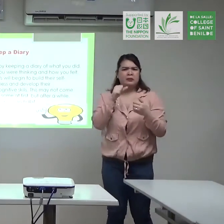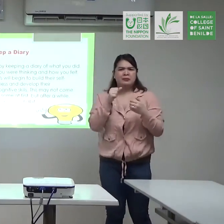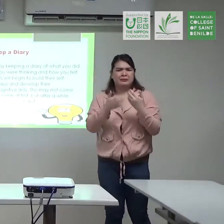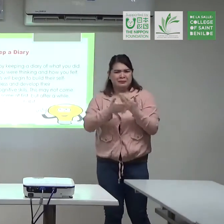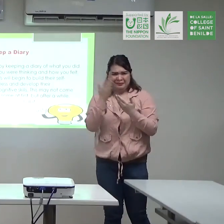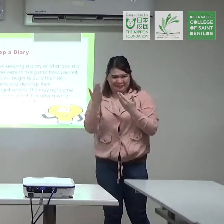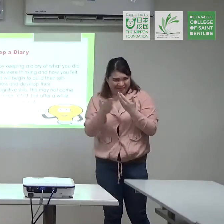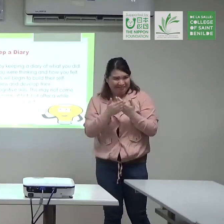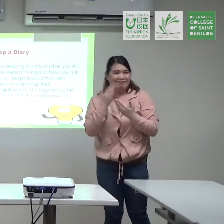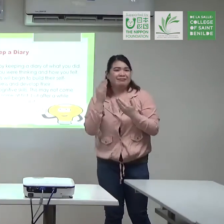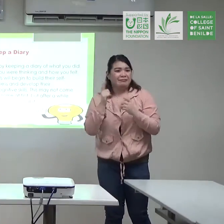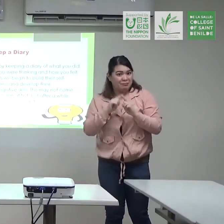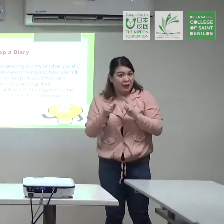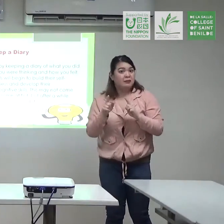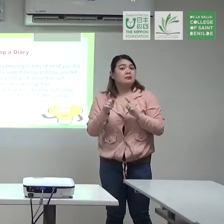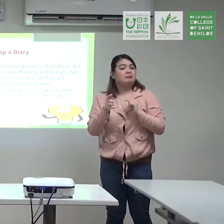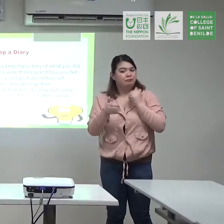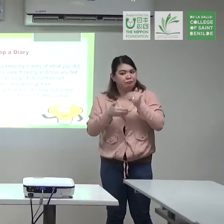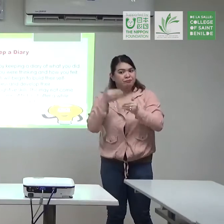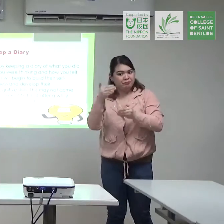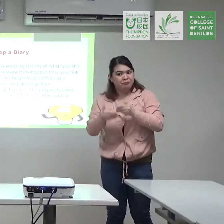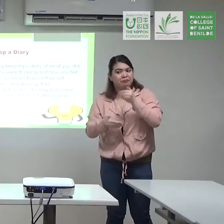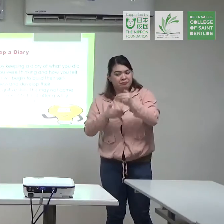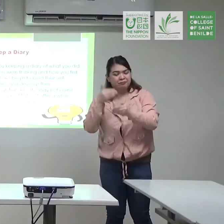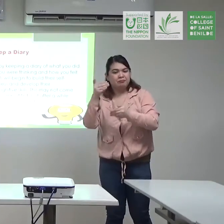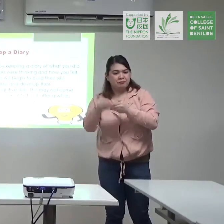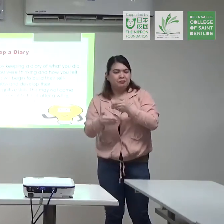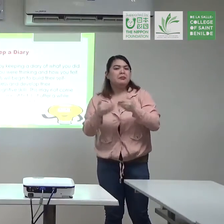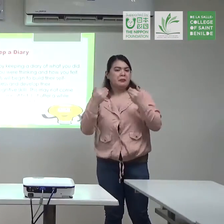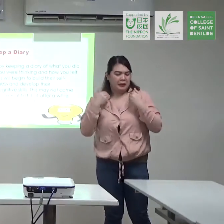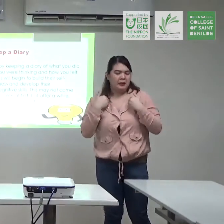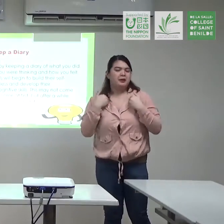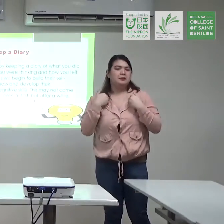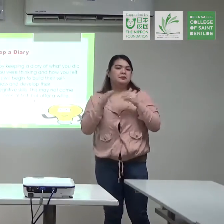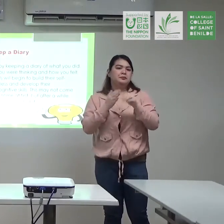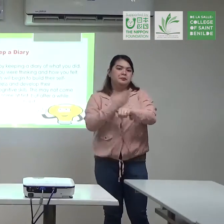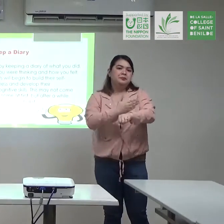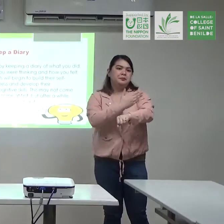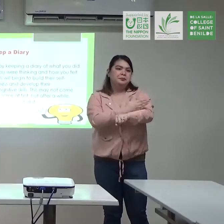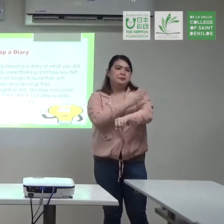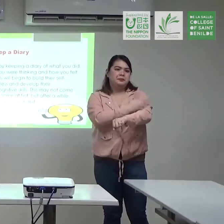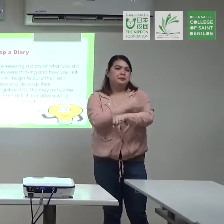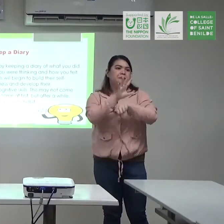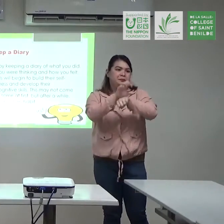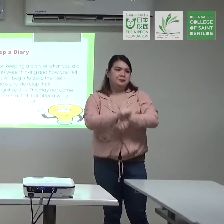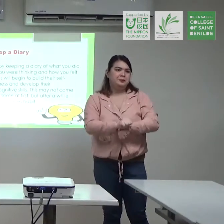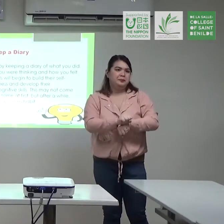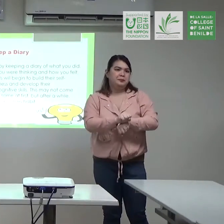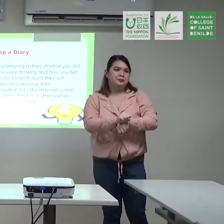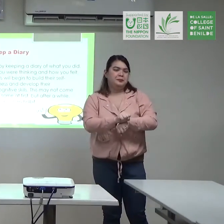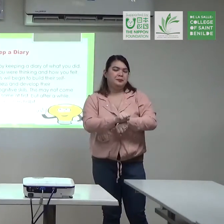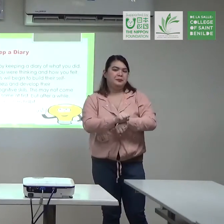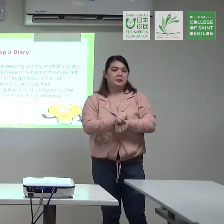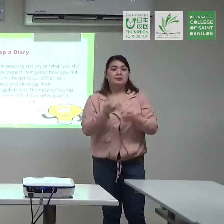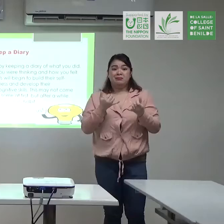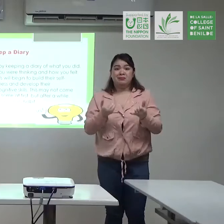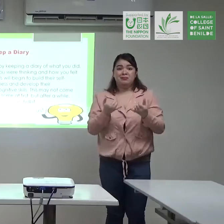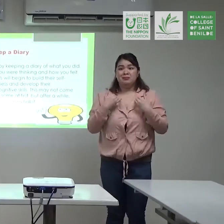some at first, but after a while, quickly it becomes a habit. That's why if you